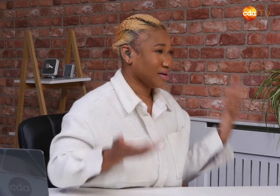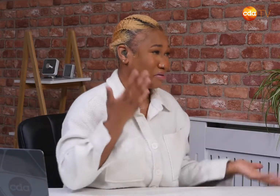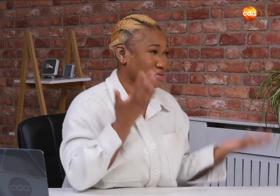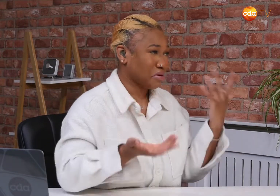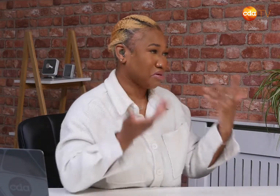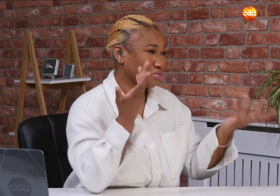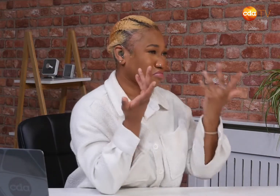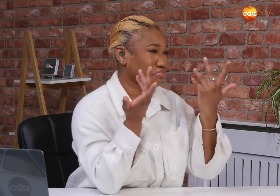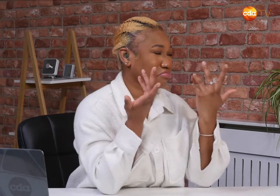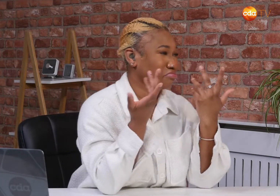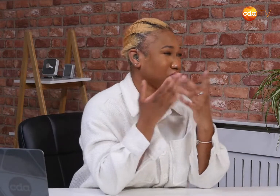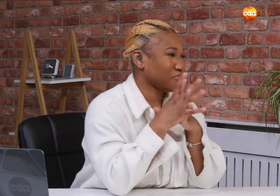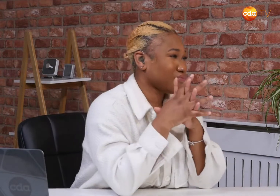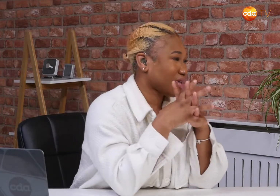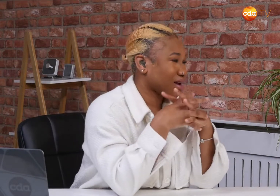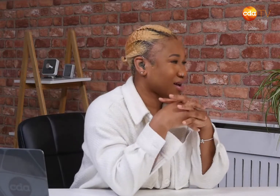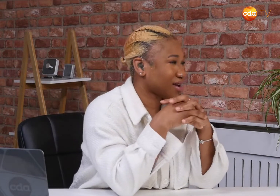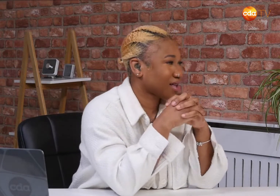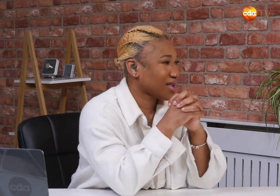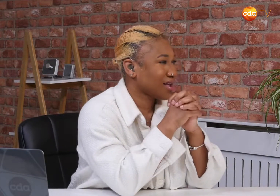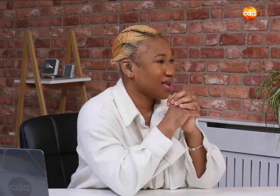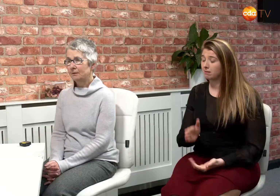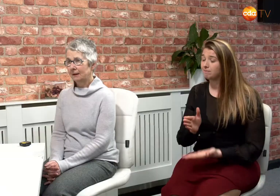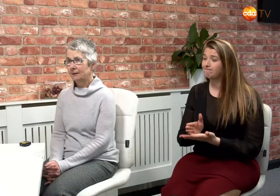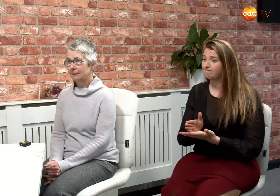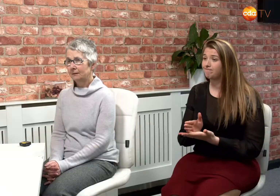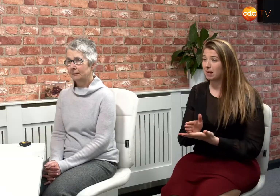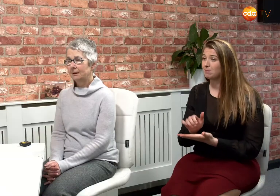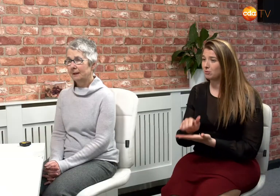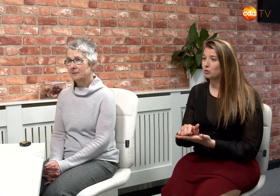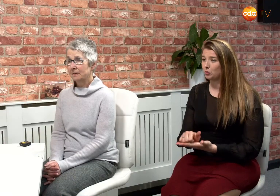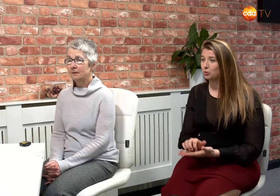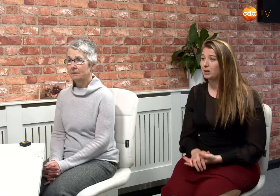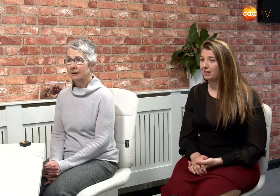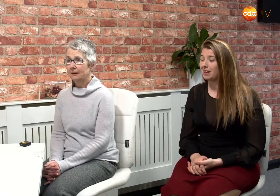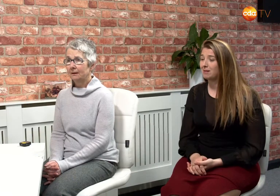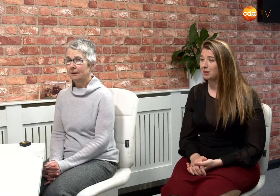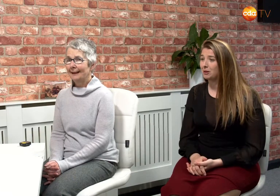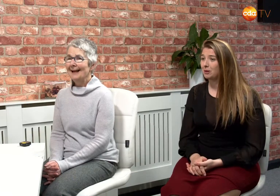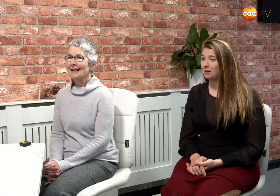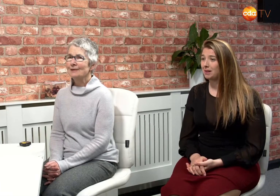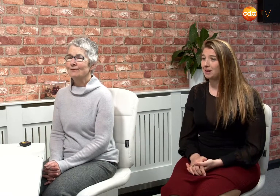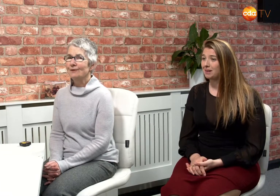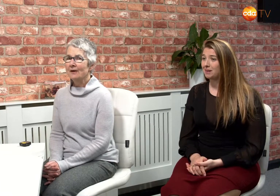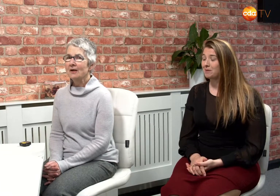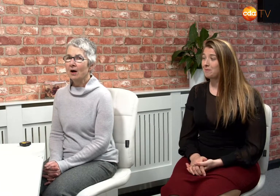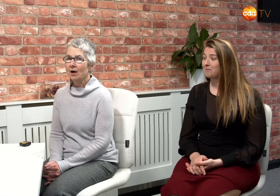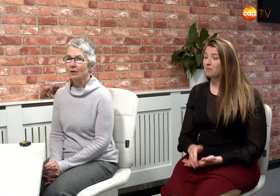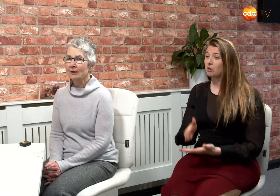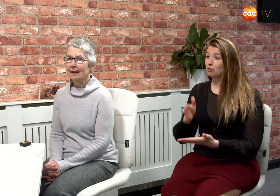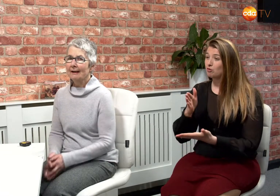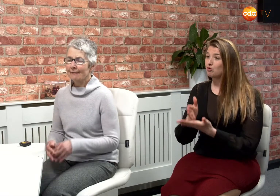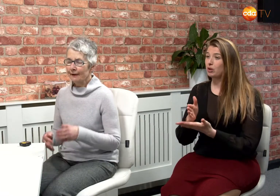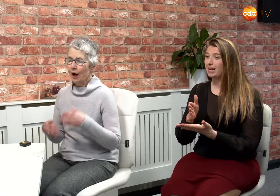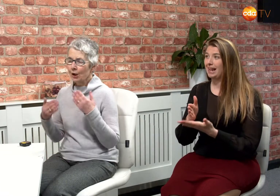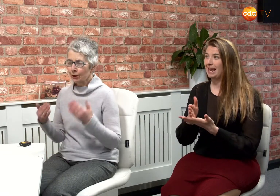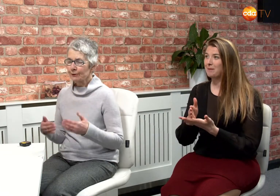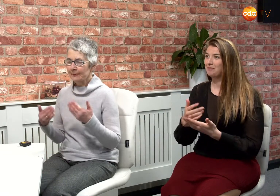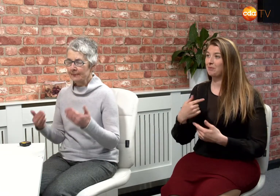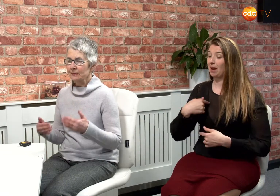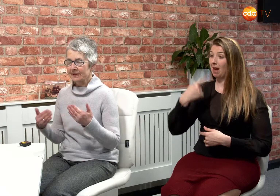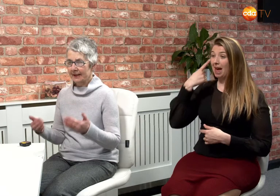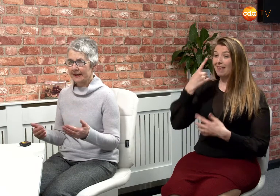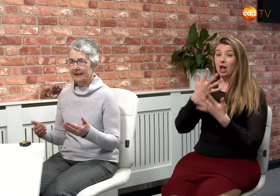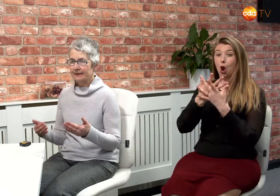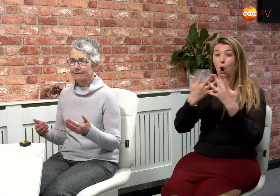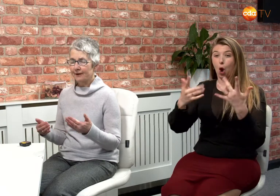baby, especially without a reason. Absolutely. Absolutely. It's very hard. I think a lot